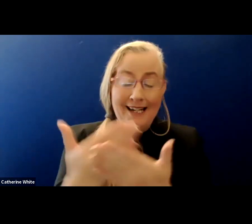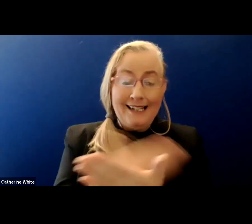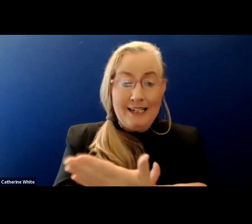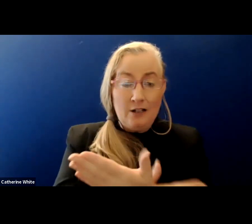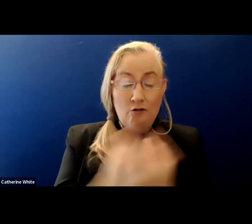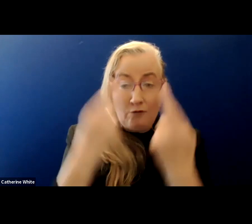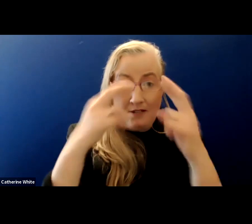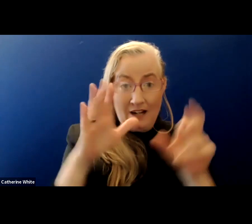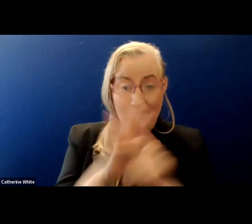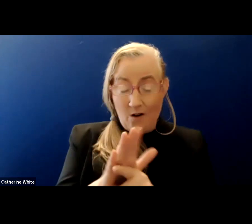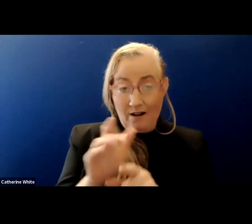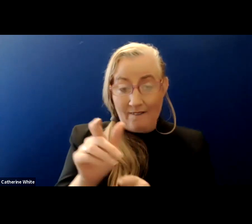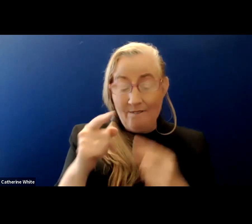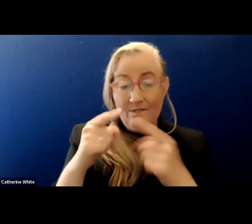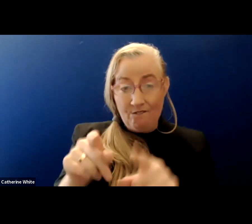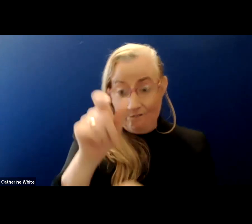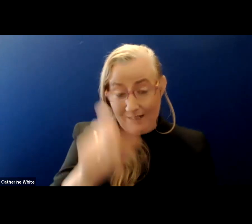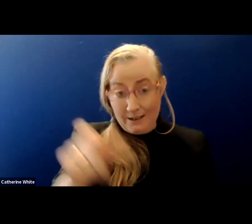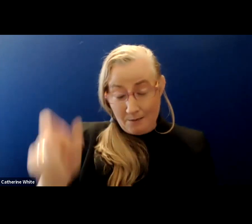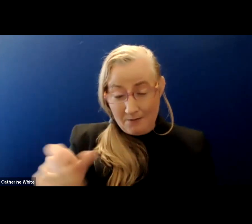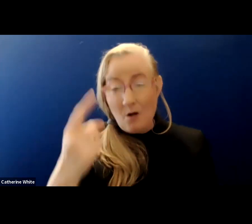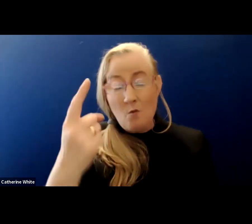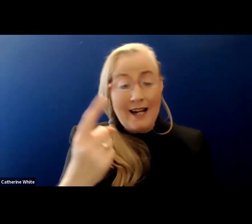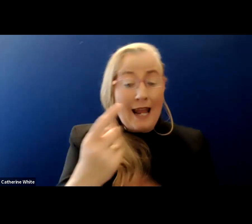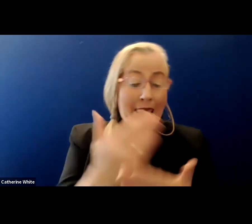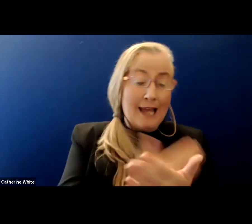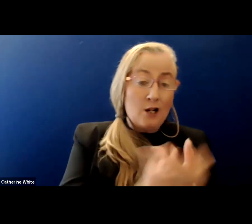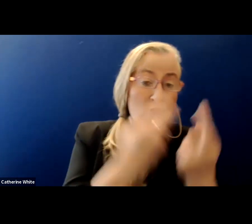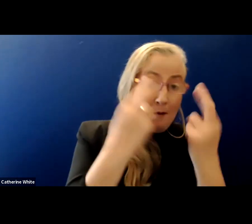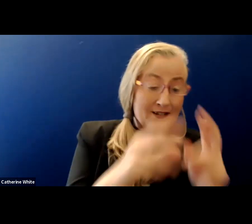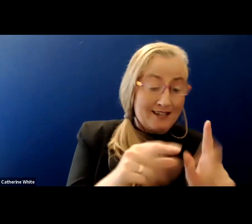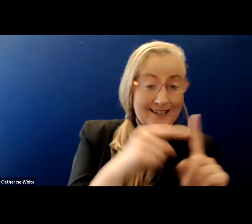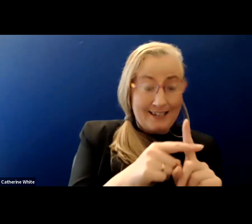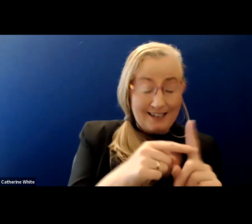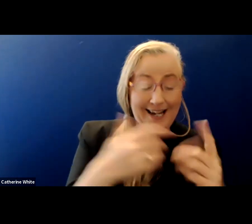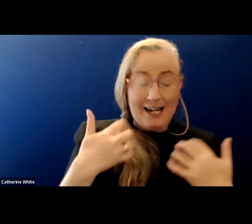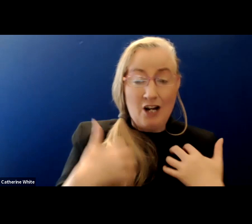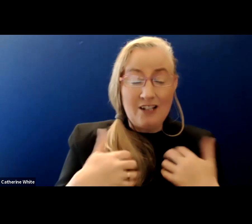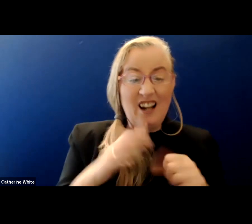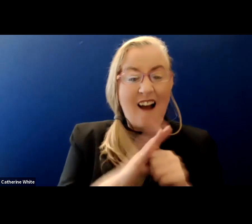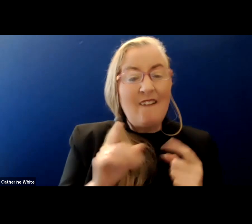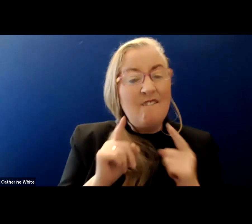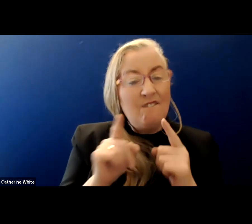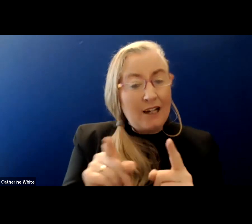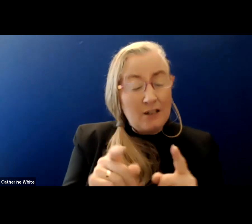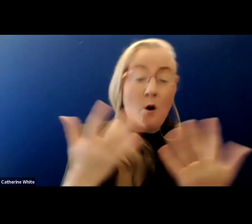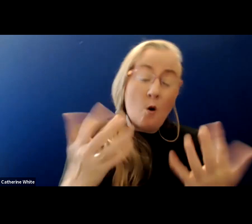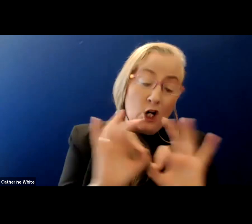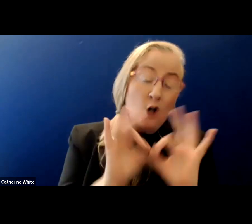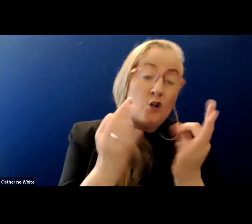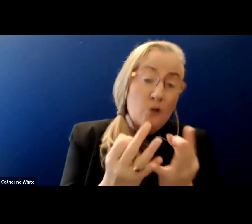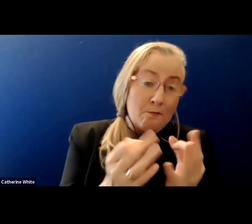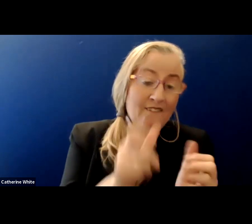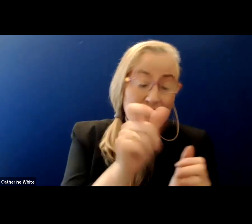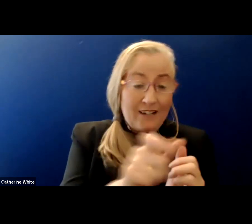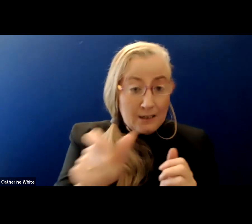victims. So you have one legal representative who represents the interests of victims, of a group of victims in